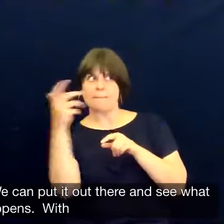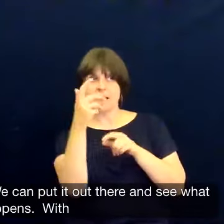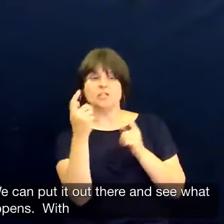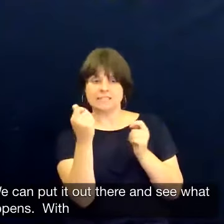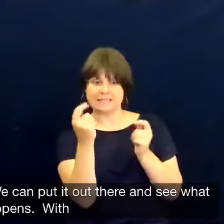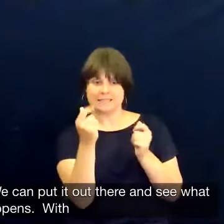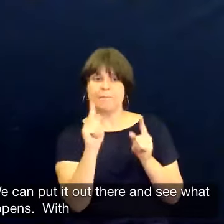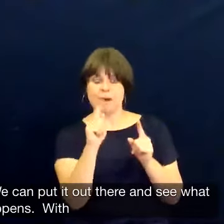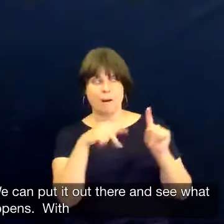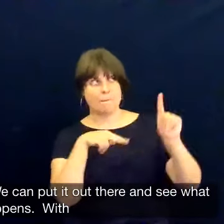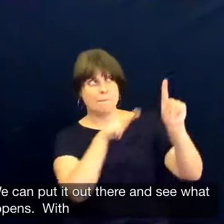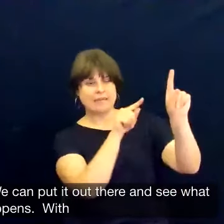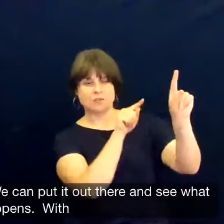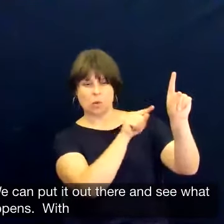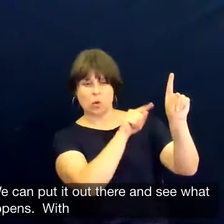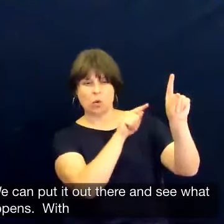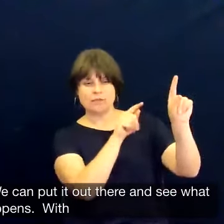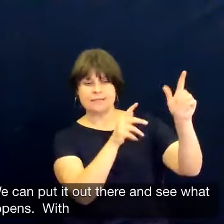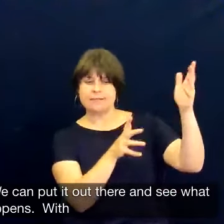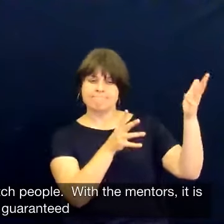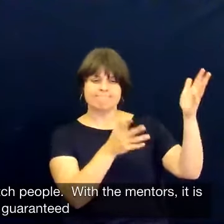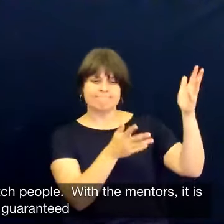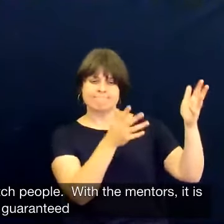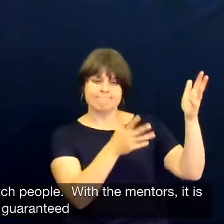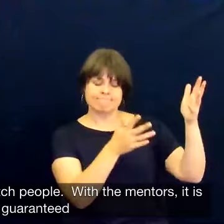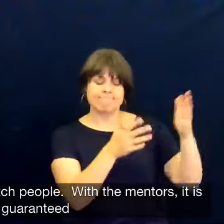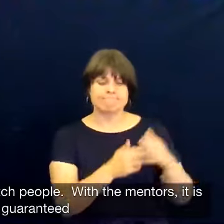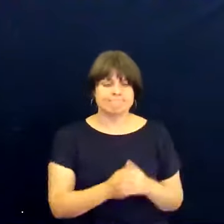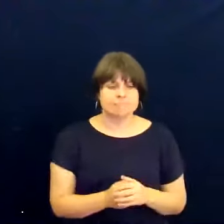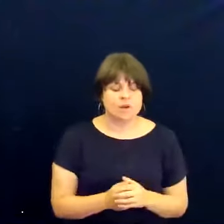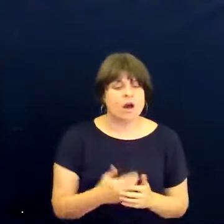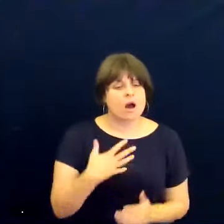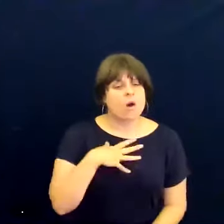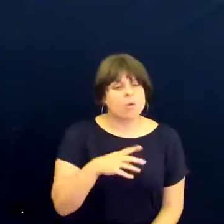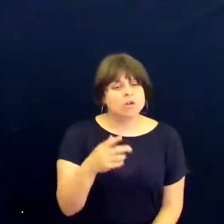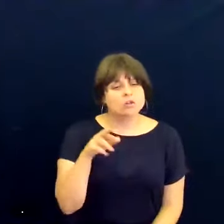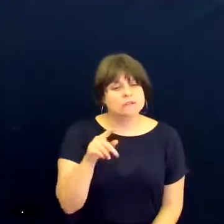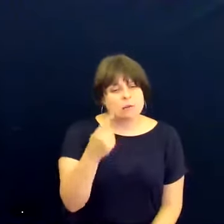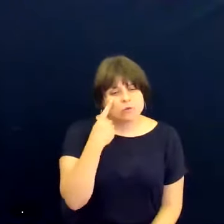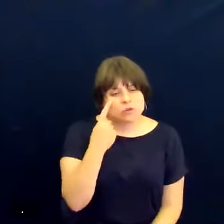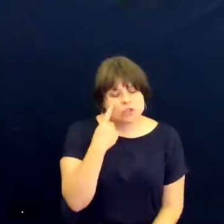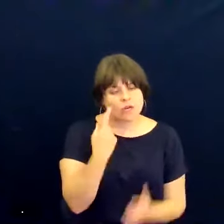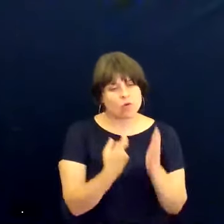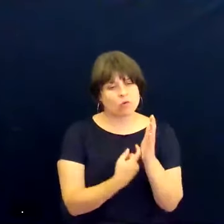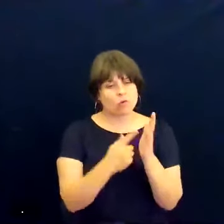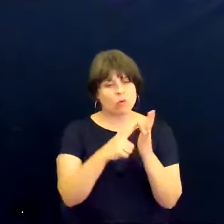guaranteed. I just wanted to double check, Rodney, because everybody did get sent the information